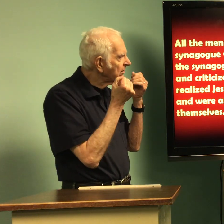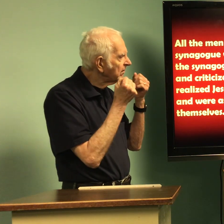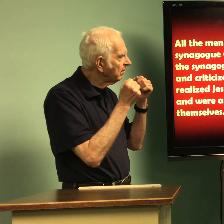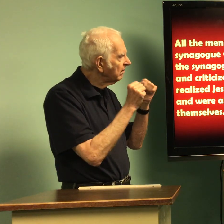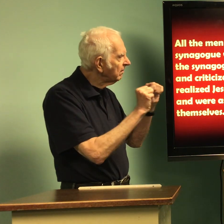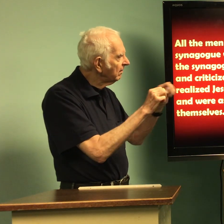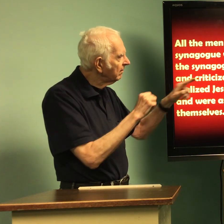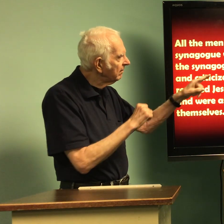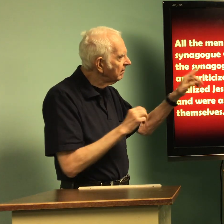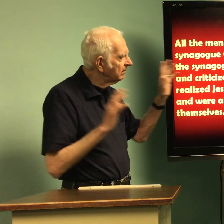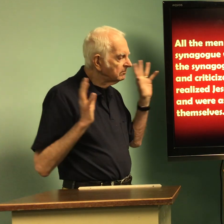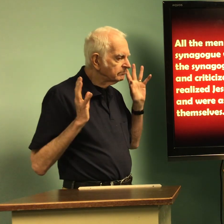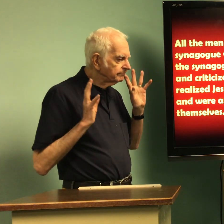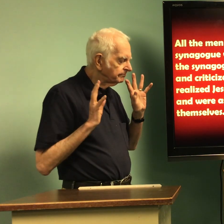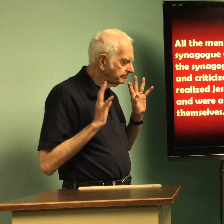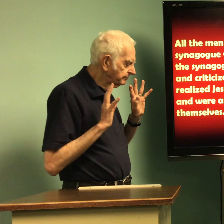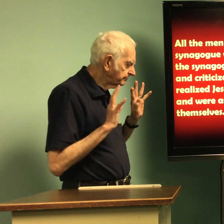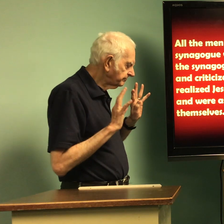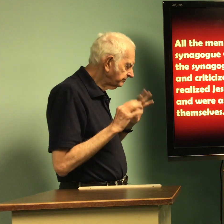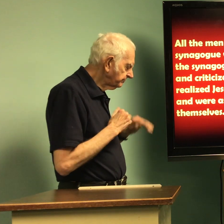So you may see, imagine a picture of people